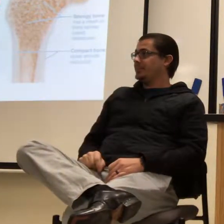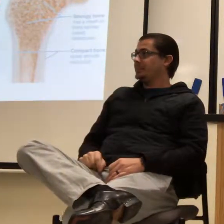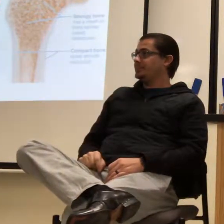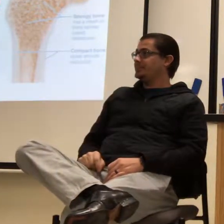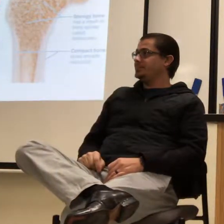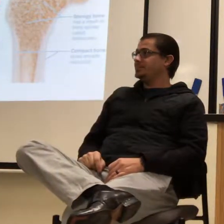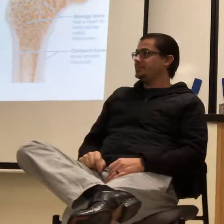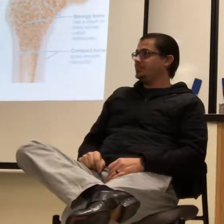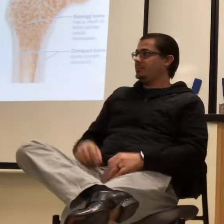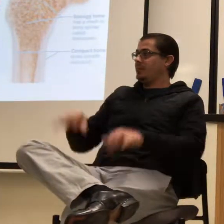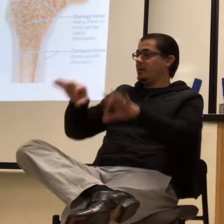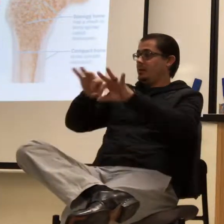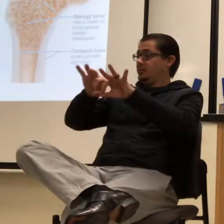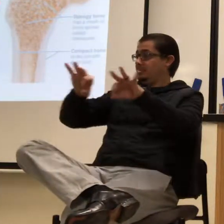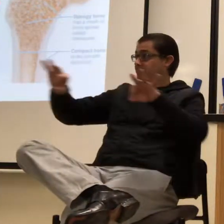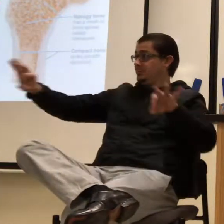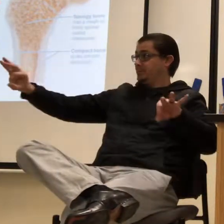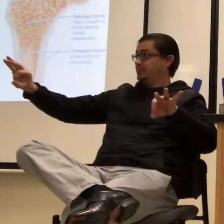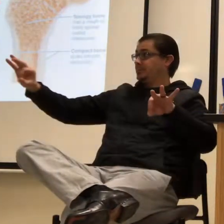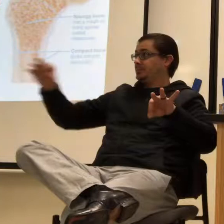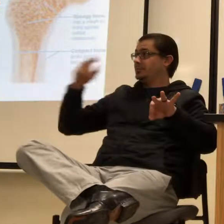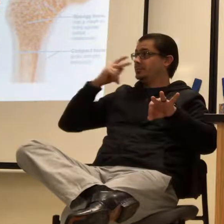epiphysis,